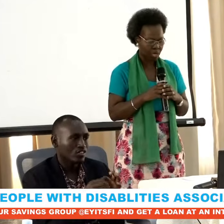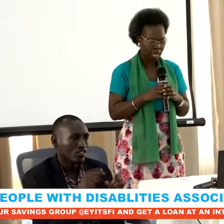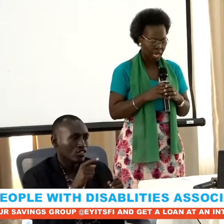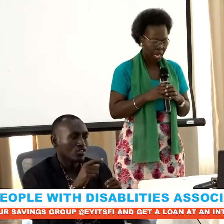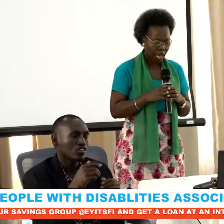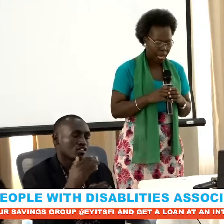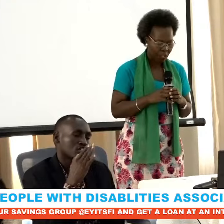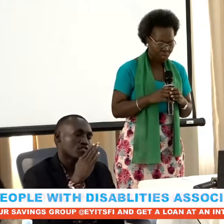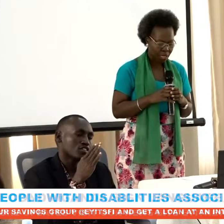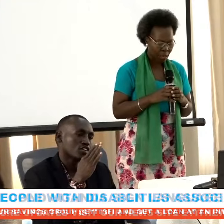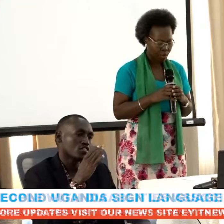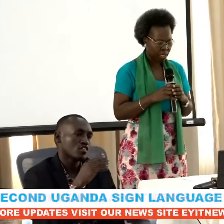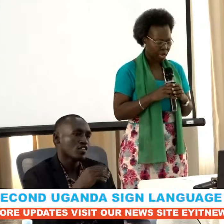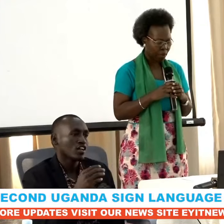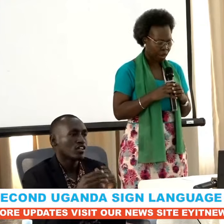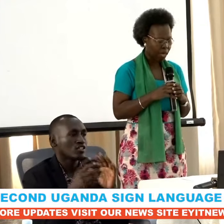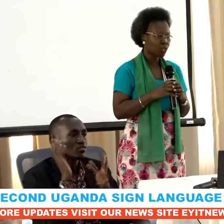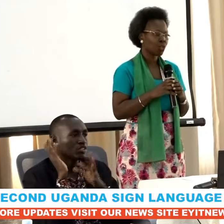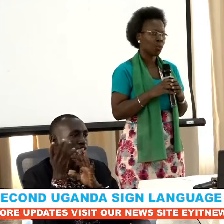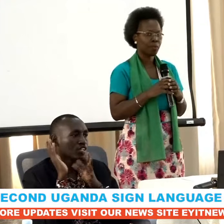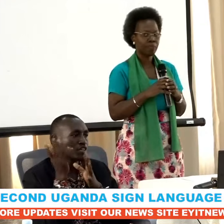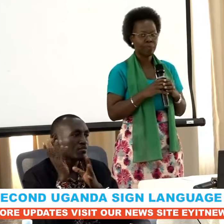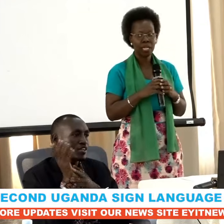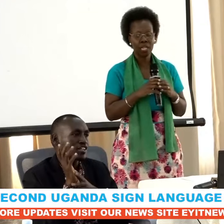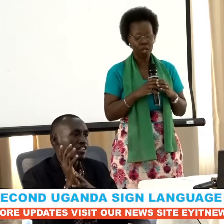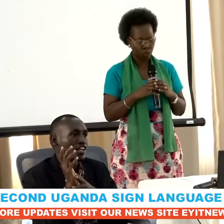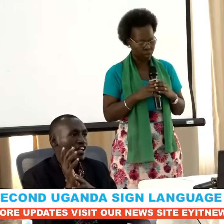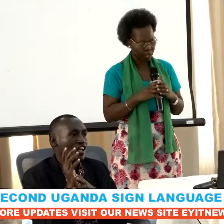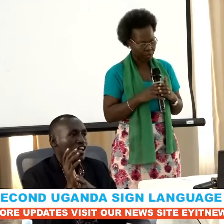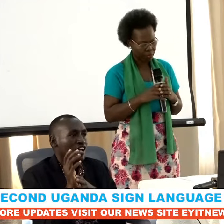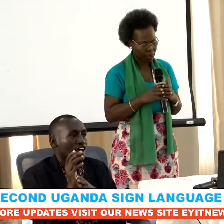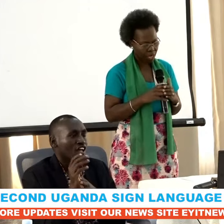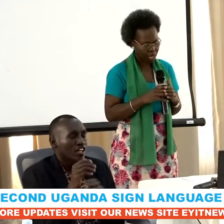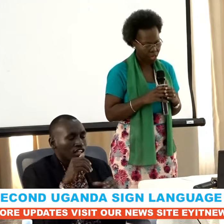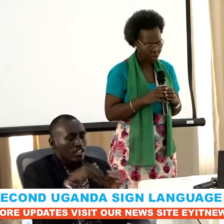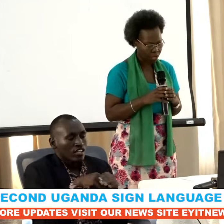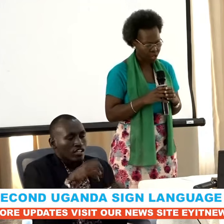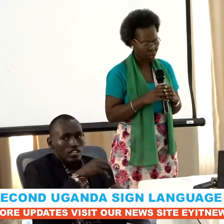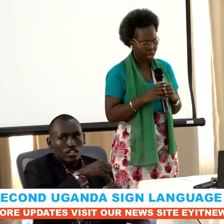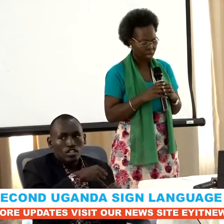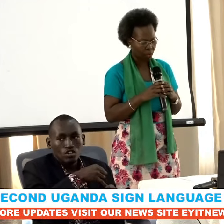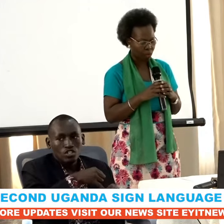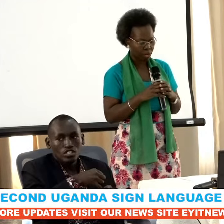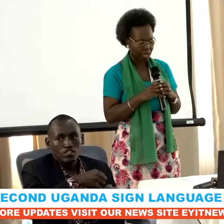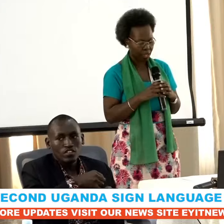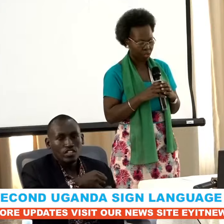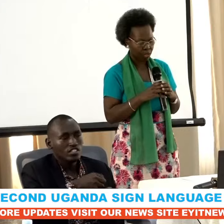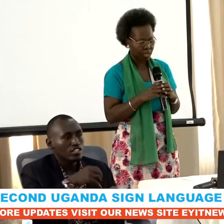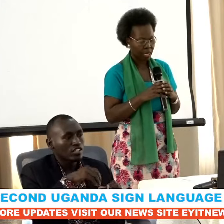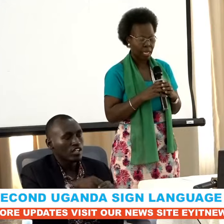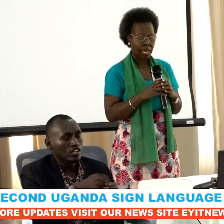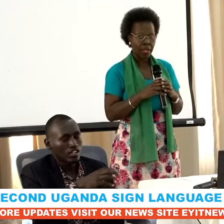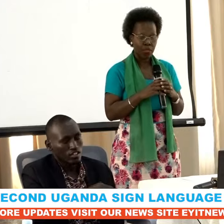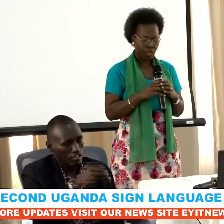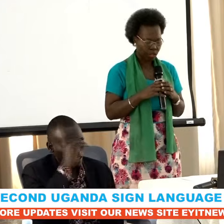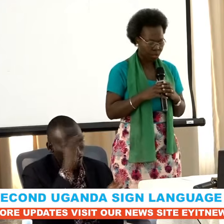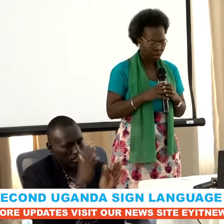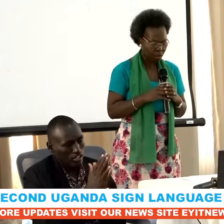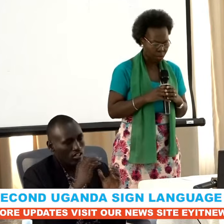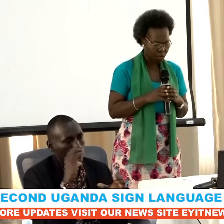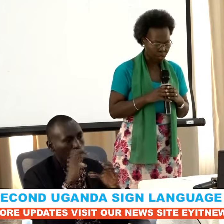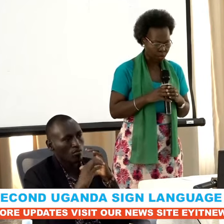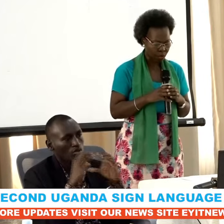afternoon as we celebrate a milestone in inclusive education and communication.